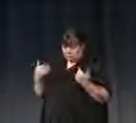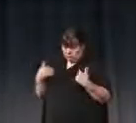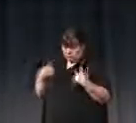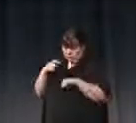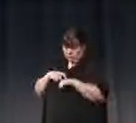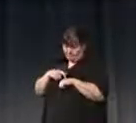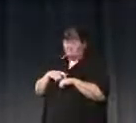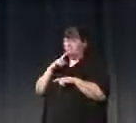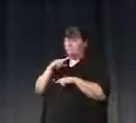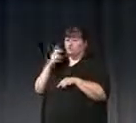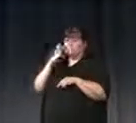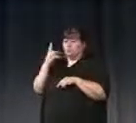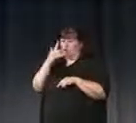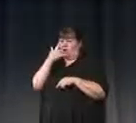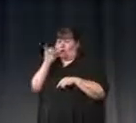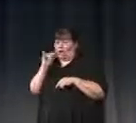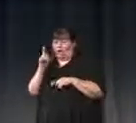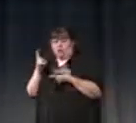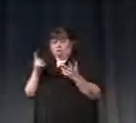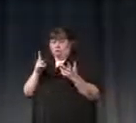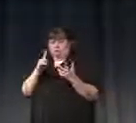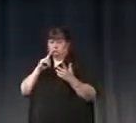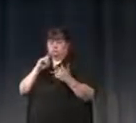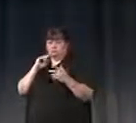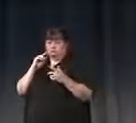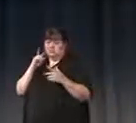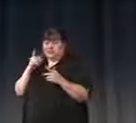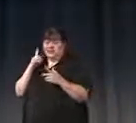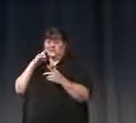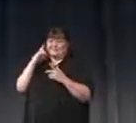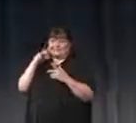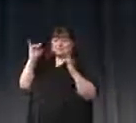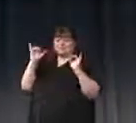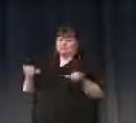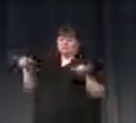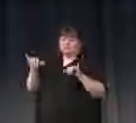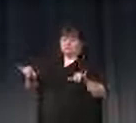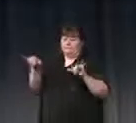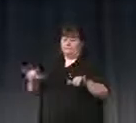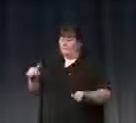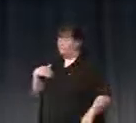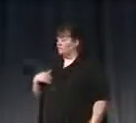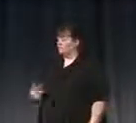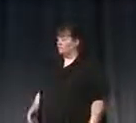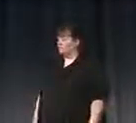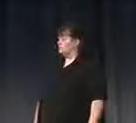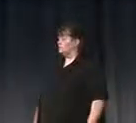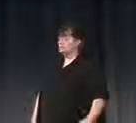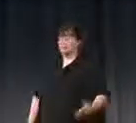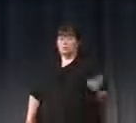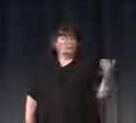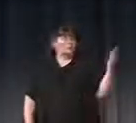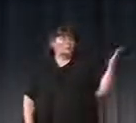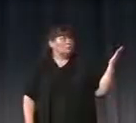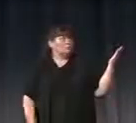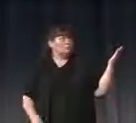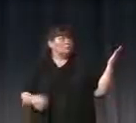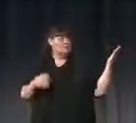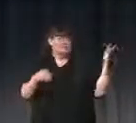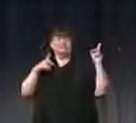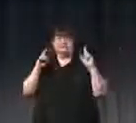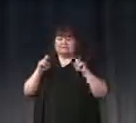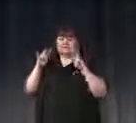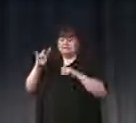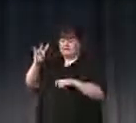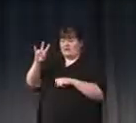And so we just want to see what they look like and whether they exhibit regularities. And so, so at this point, we've tested 7